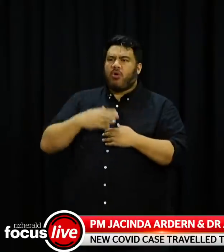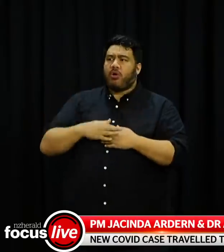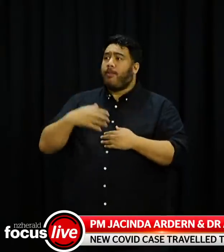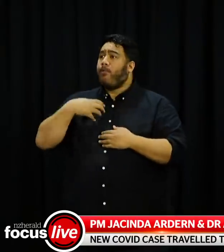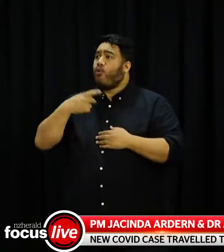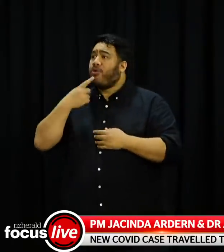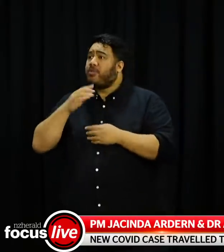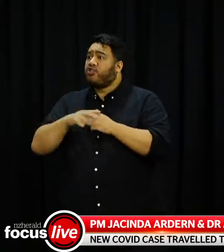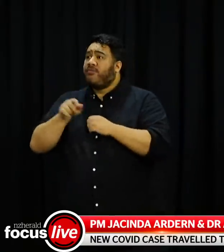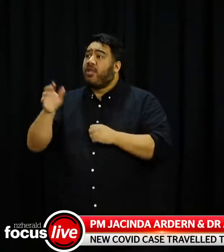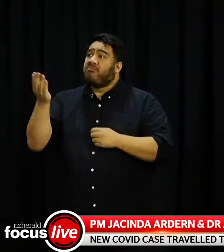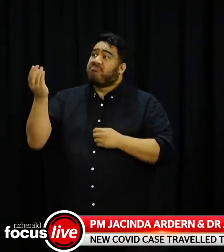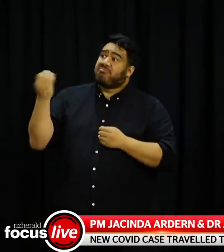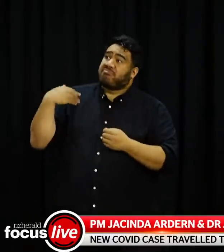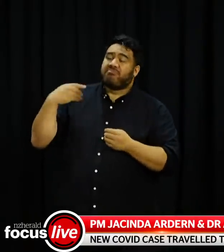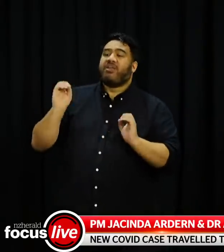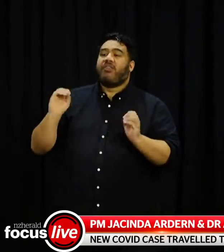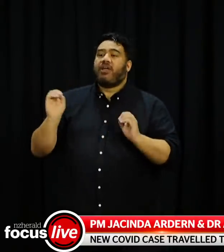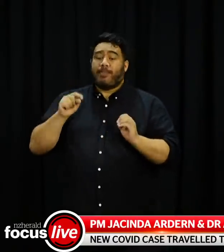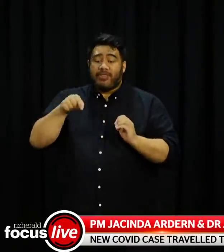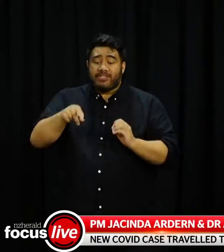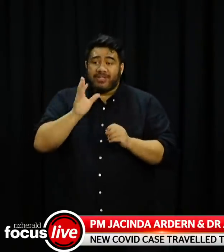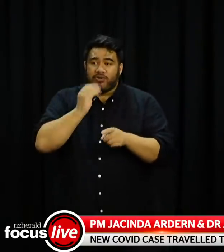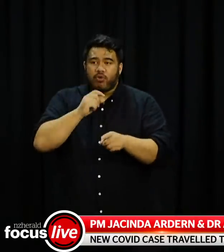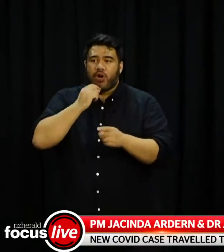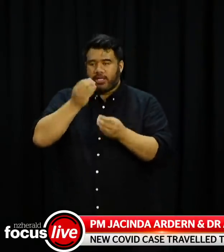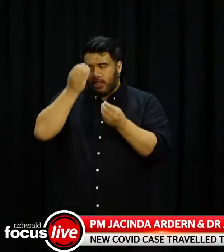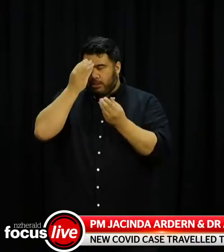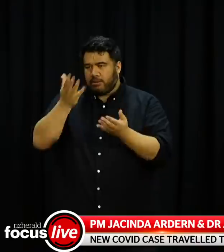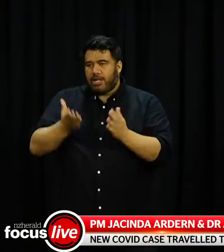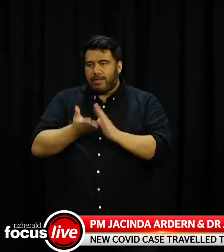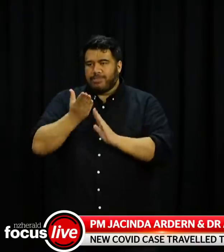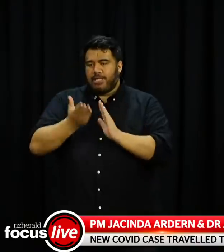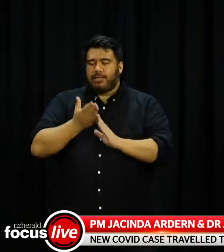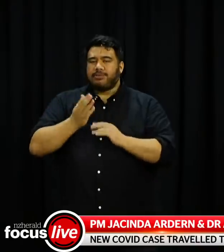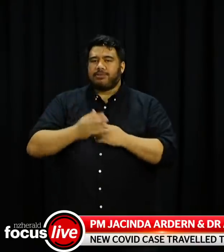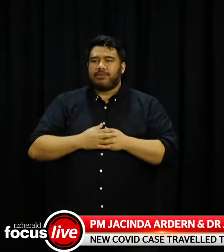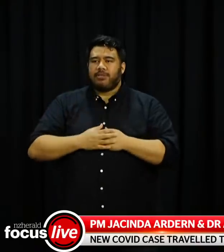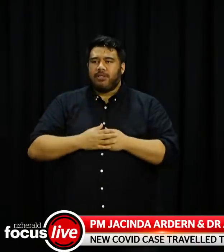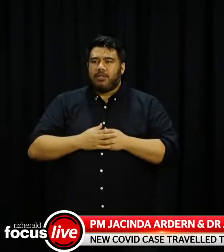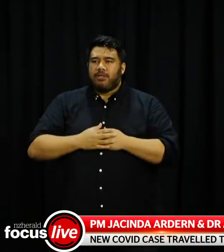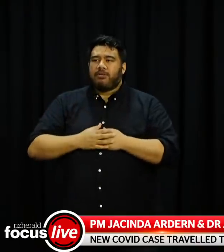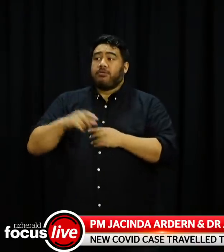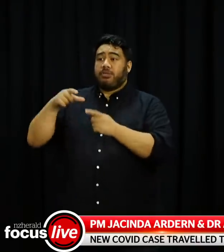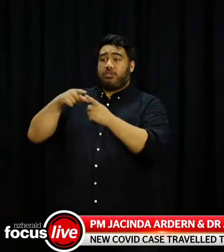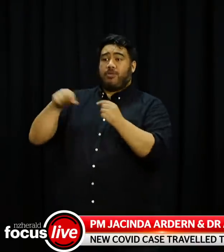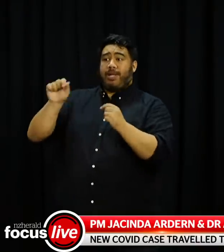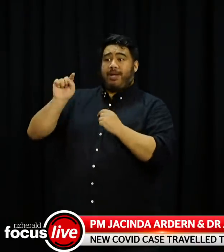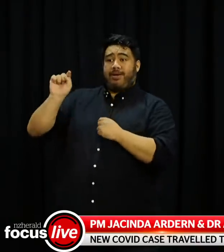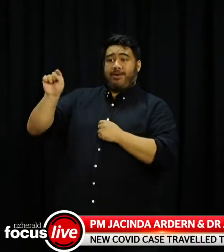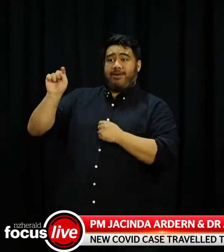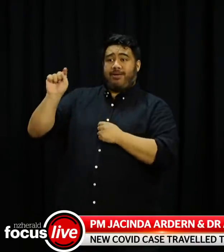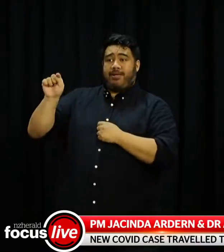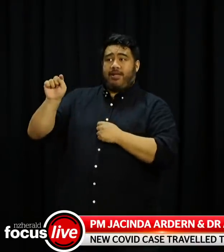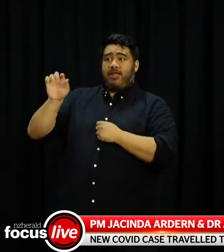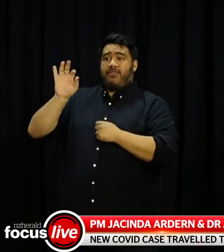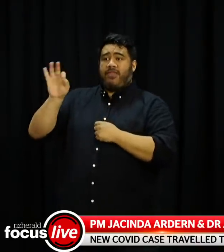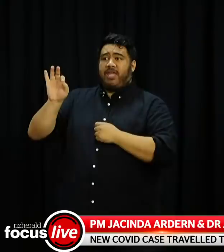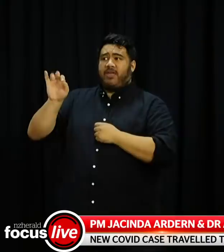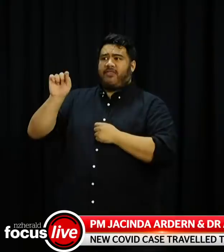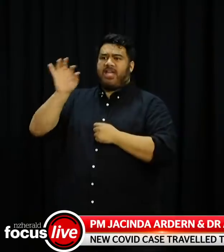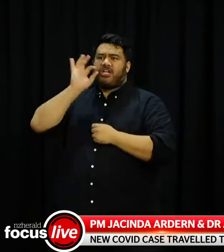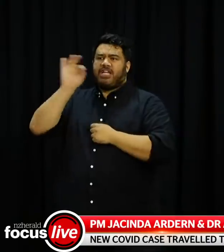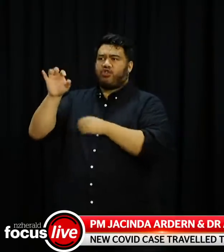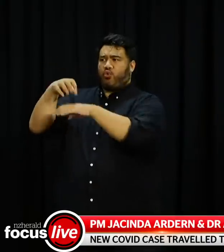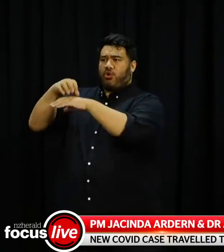further information, but we'll give an update on that this afternoon. We had been notified by the national focal point